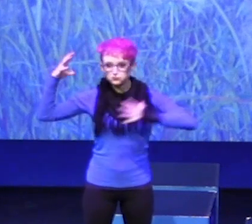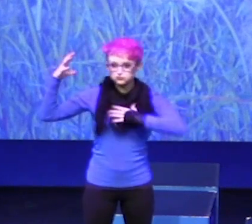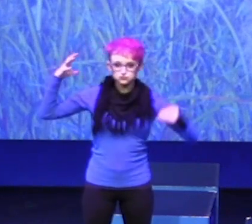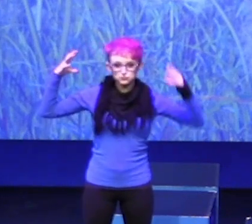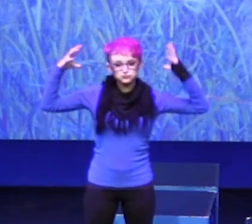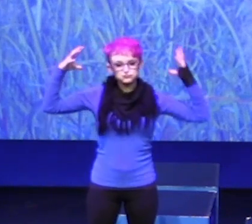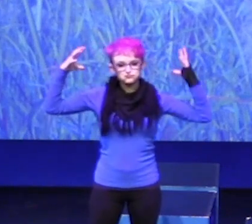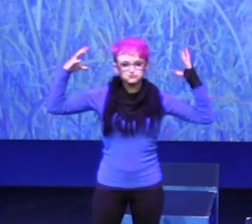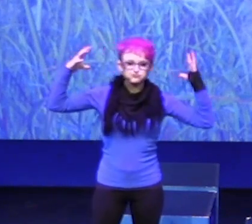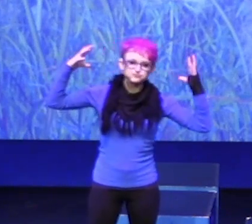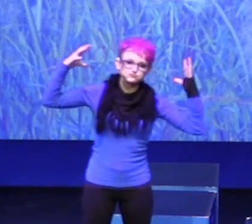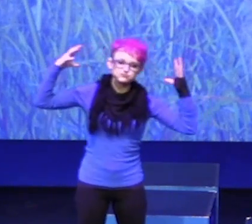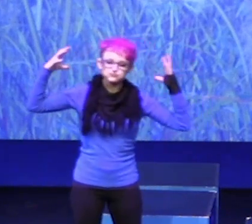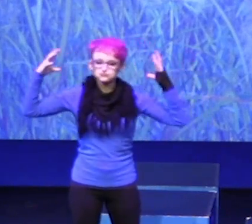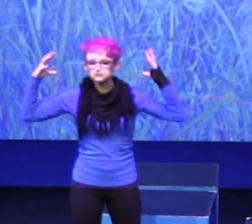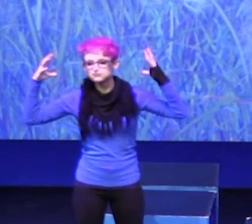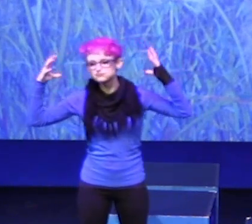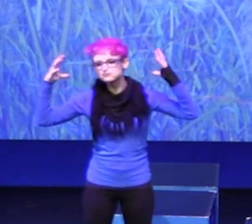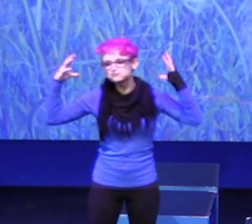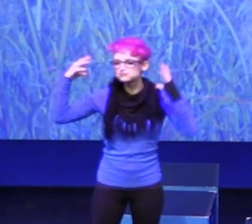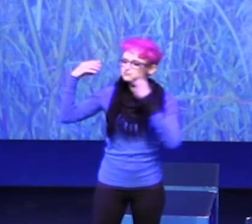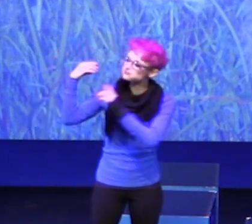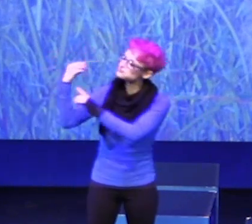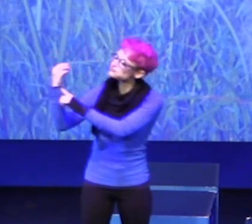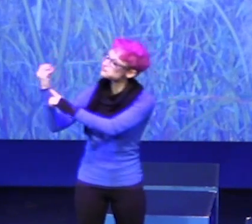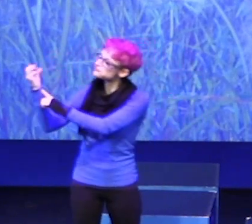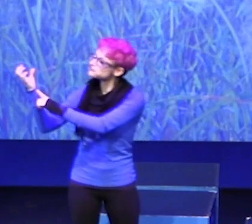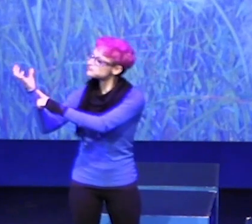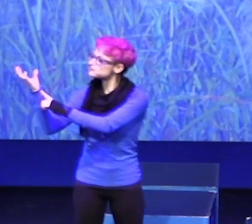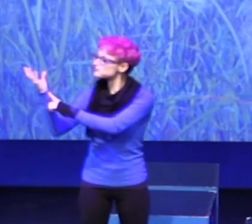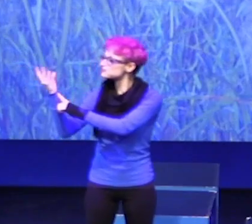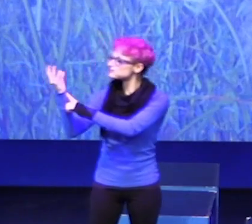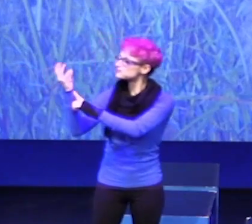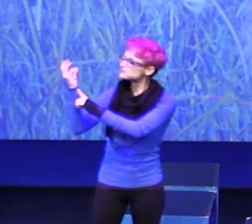Until the flowers are white puffs, light softness,